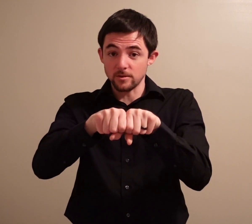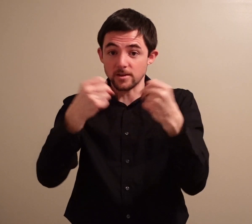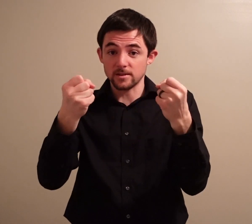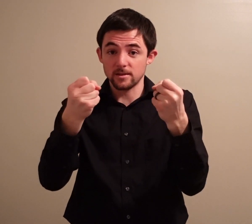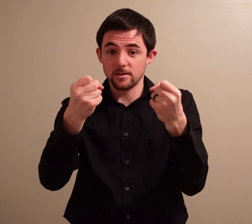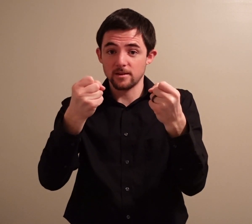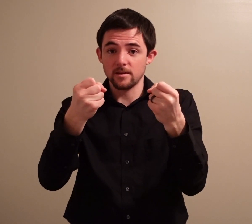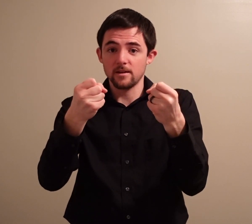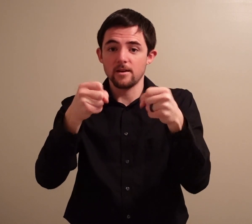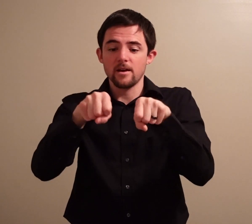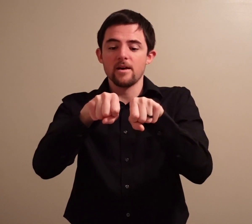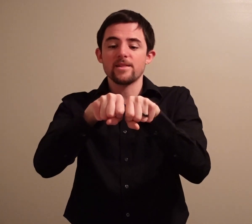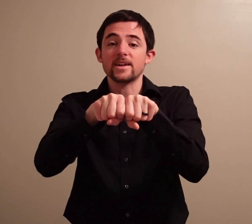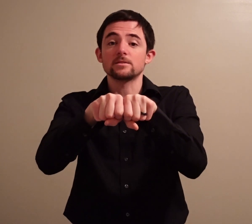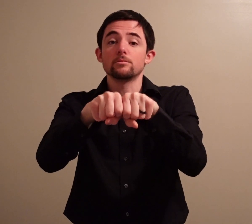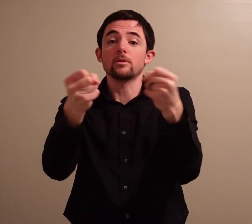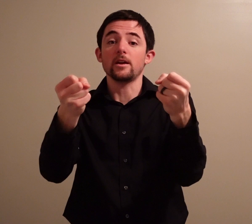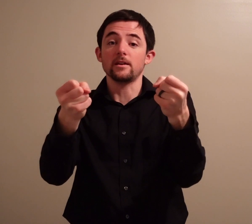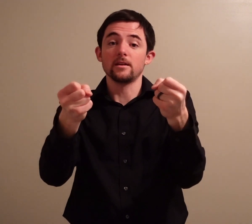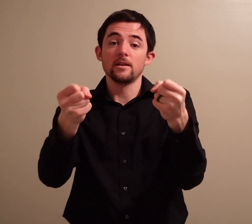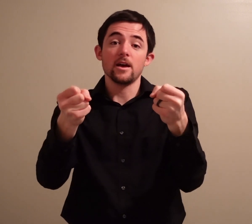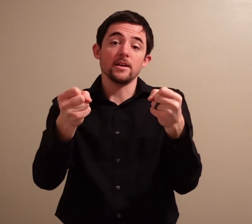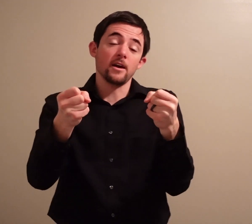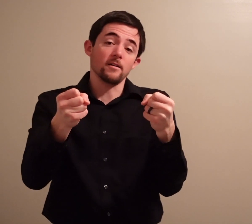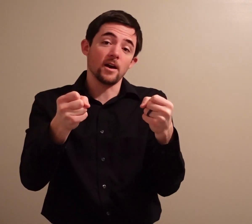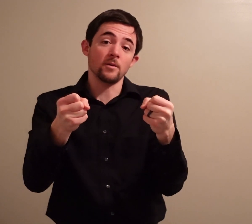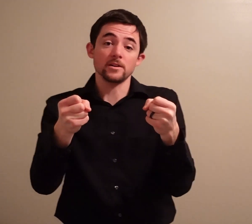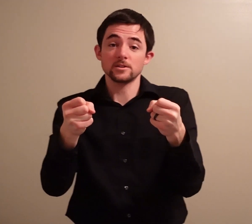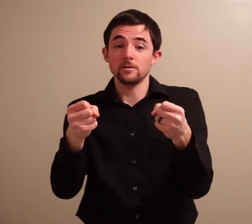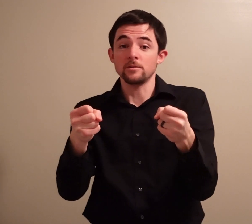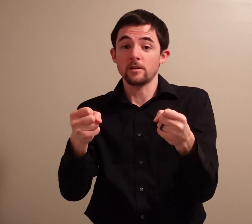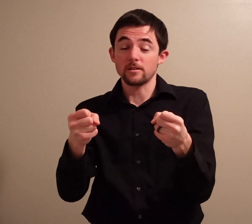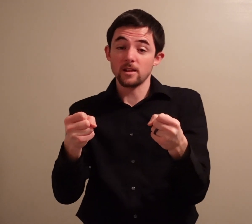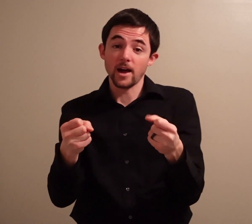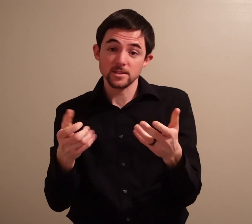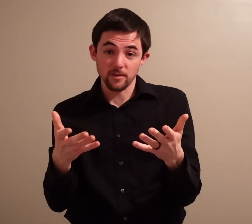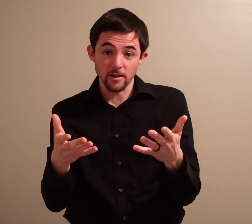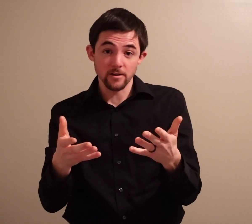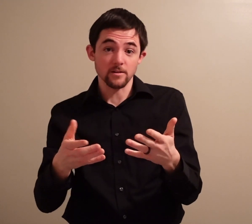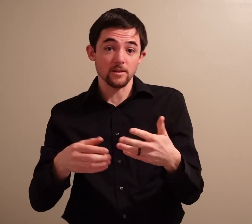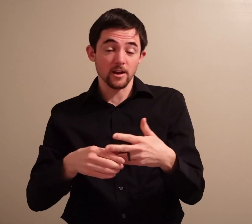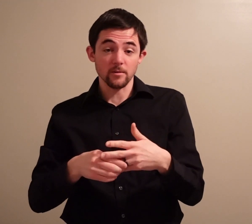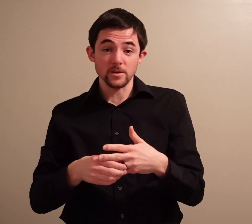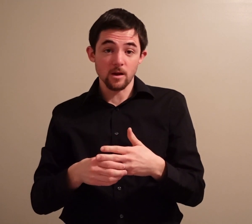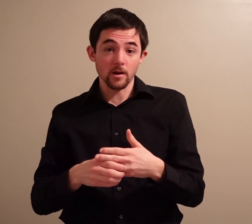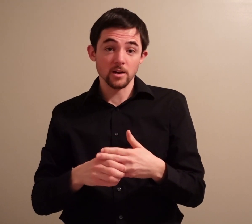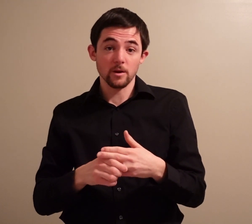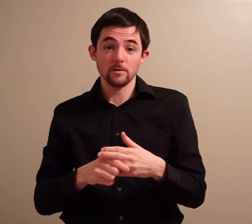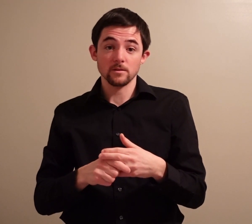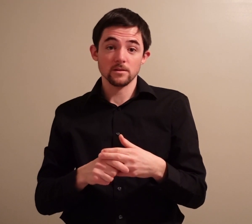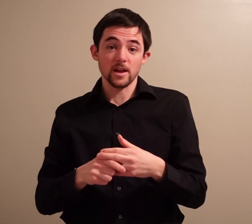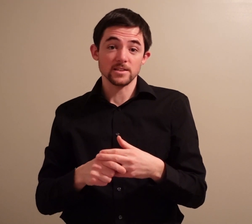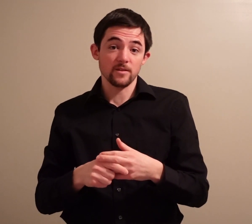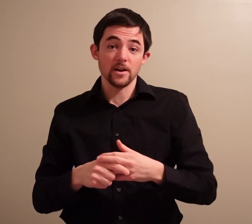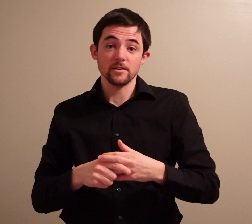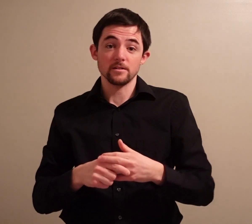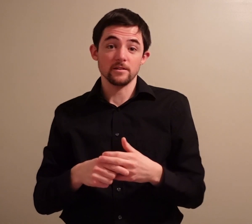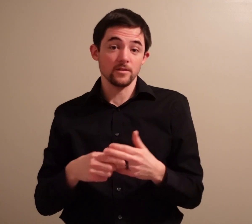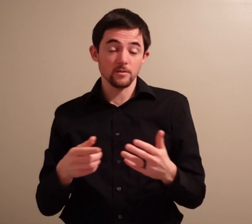this. That's break. Now, I want to show you another classifier here like I've been talking about. Classifier, if you